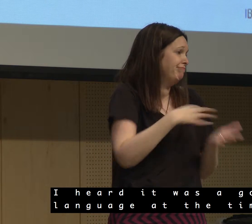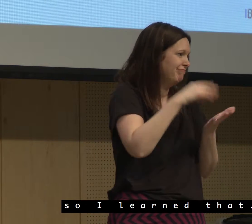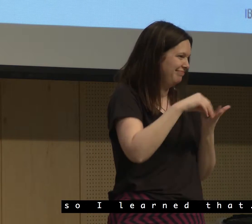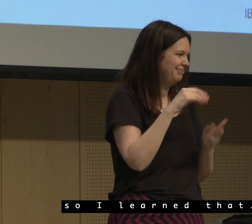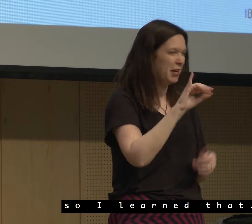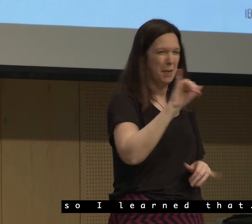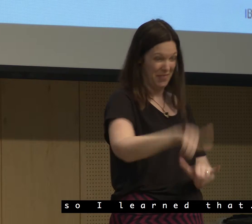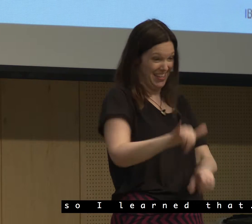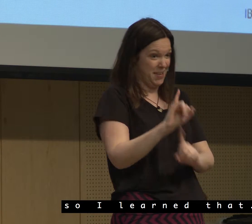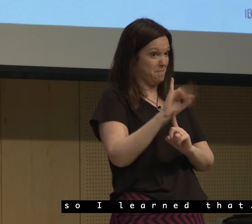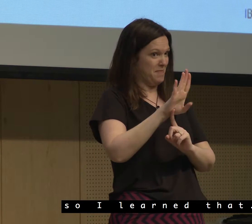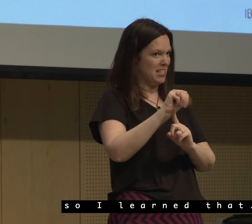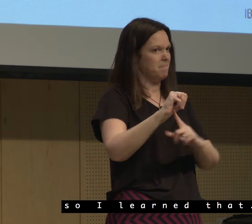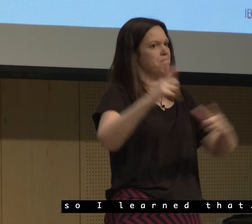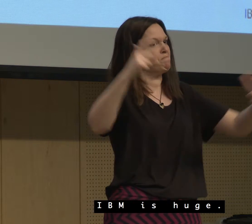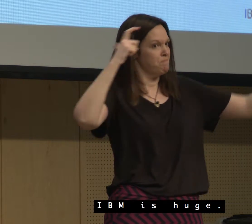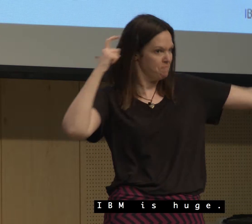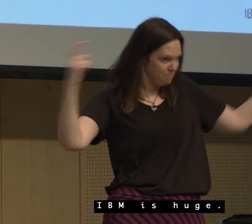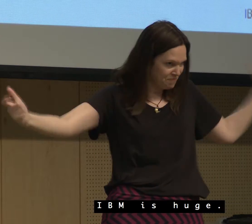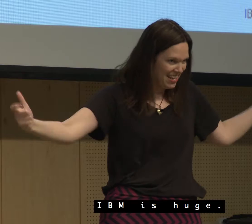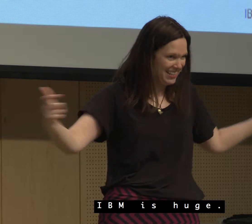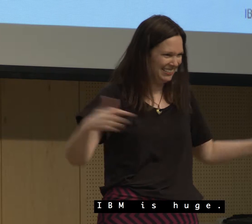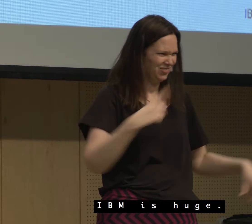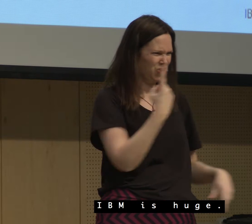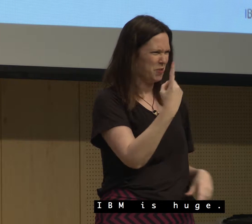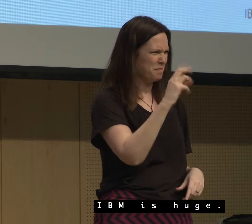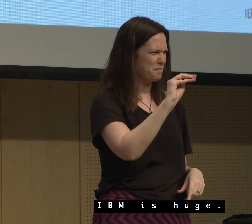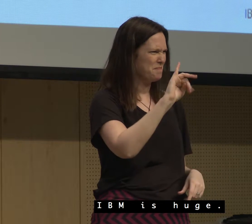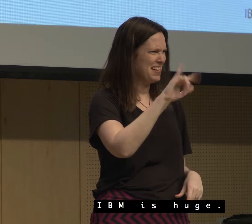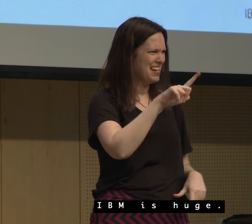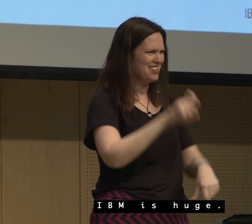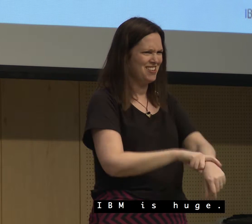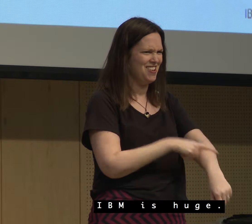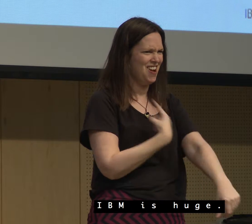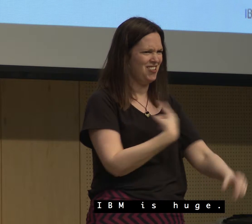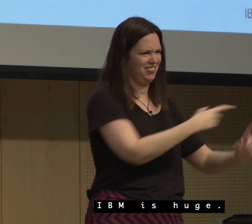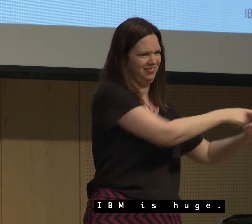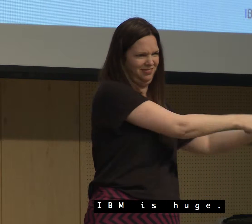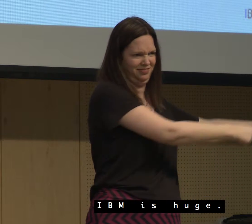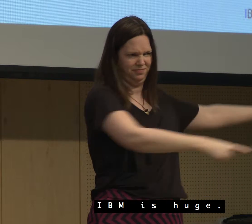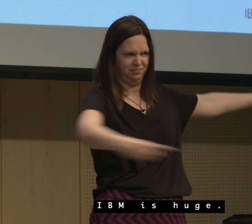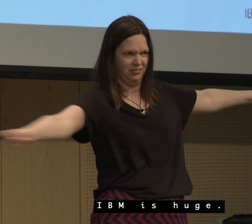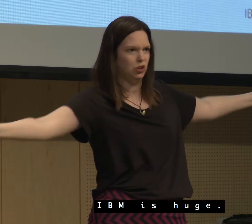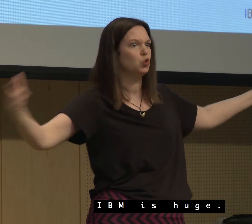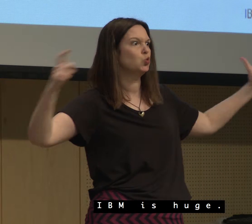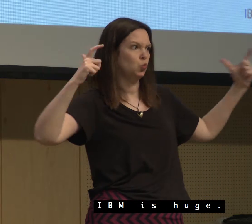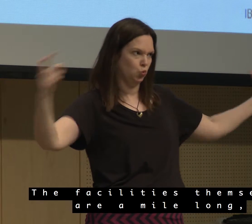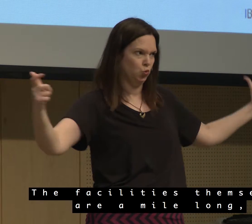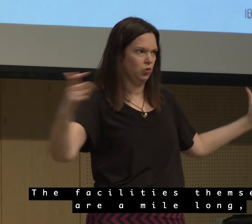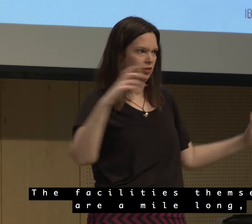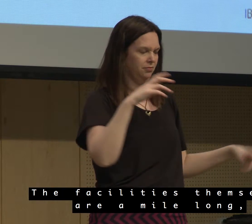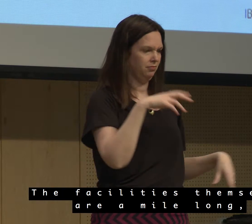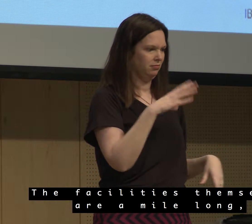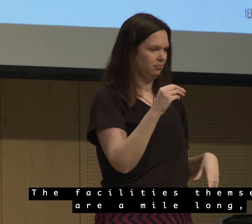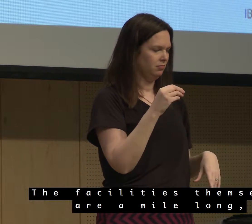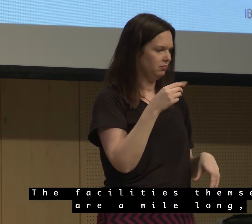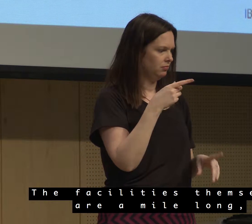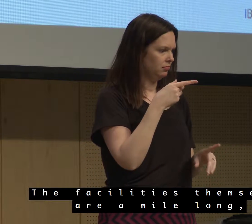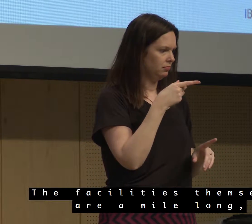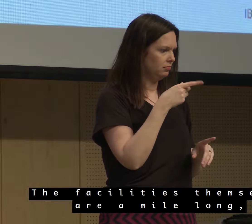time, so I learned that. IBM is huge. The facilities themselves are